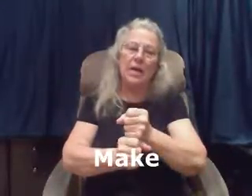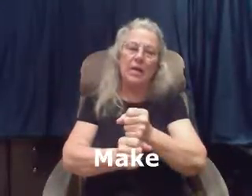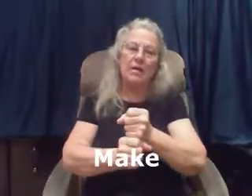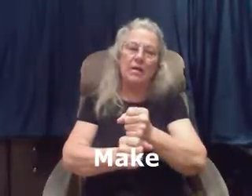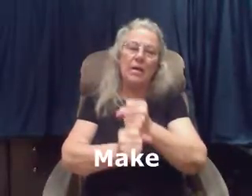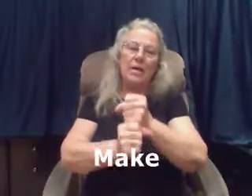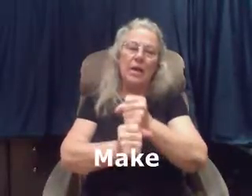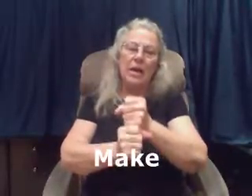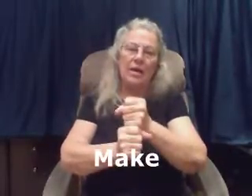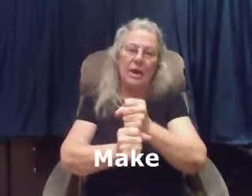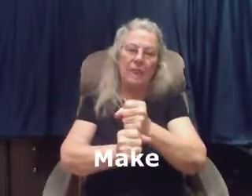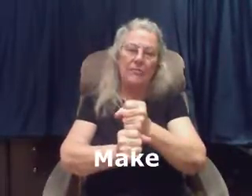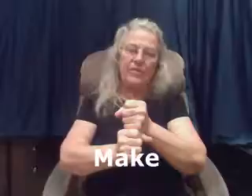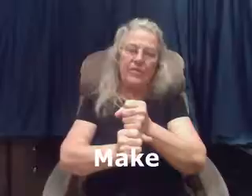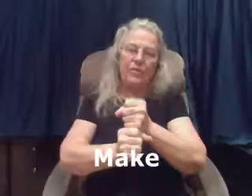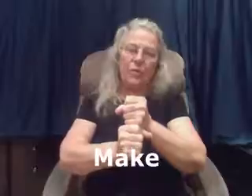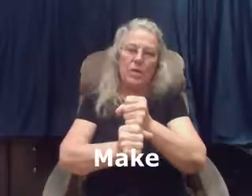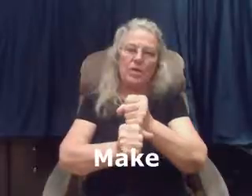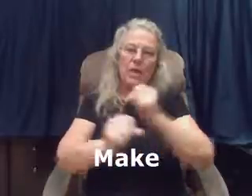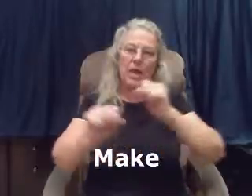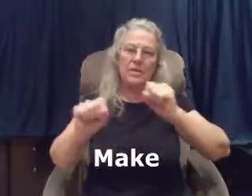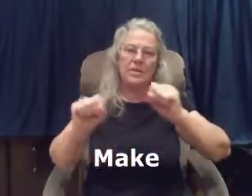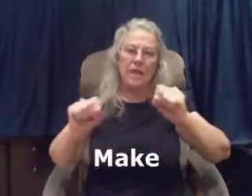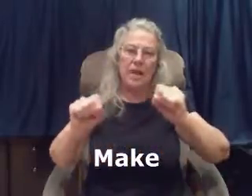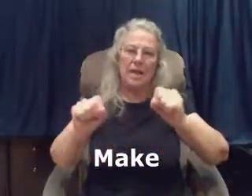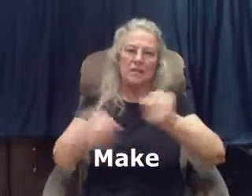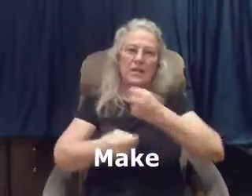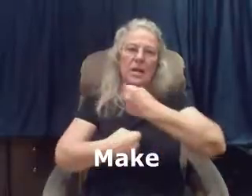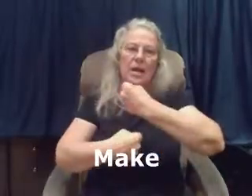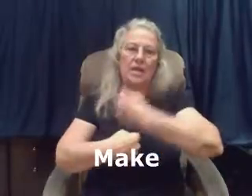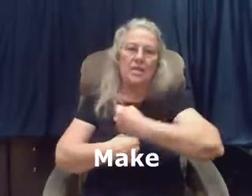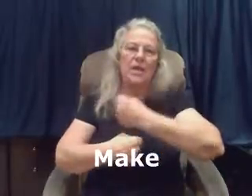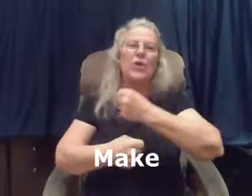in the fist formation, S hands. It's like you're